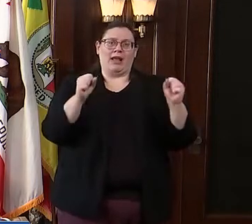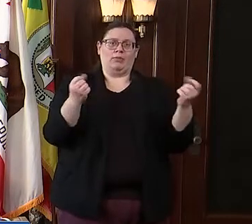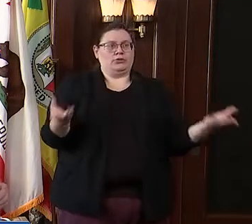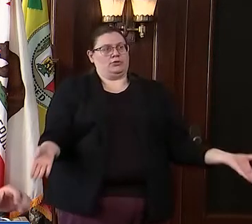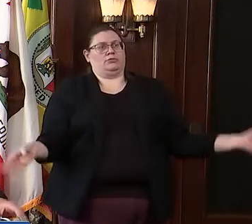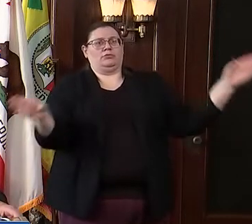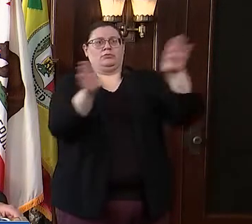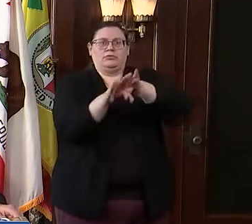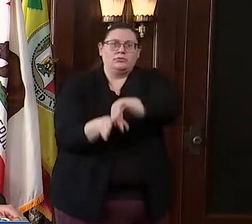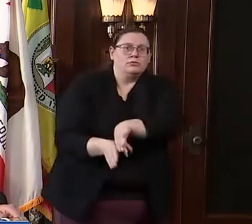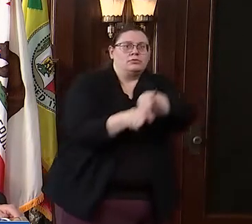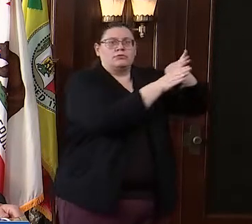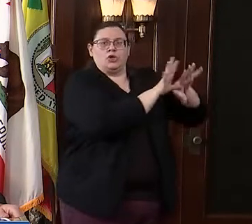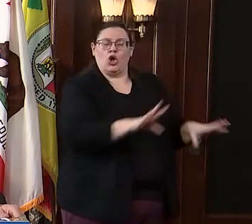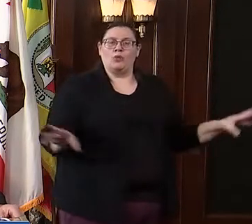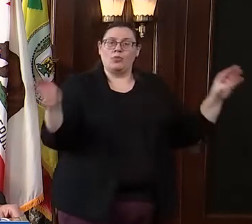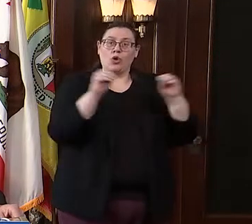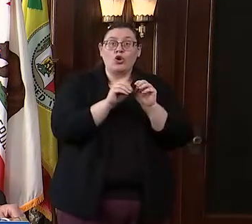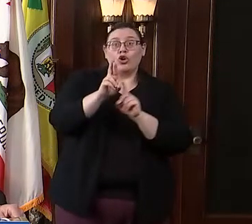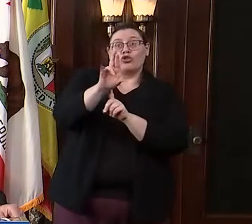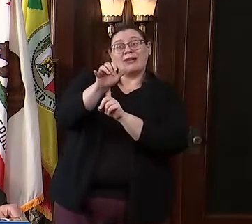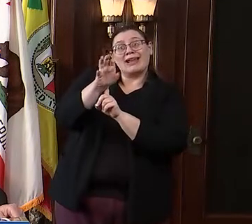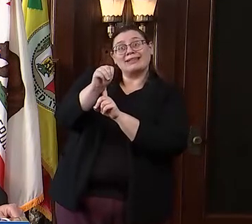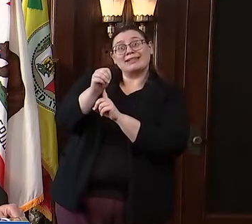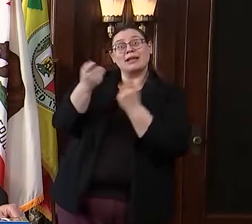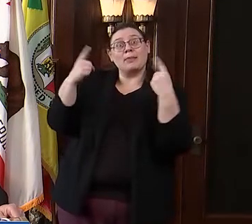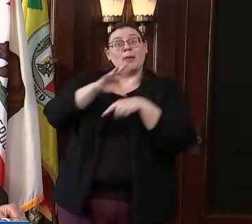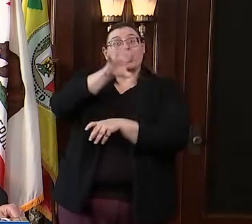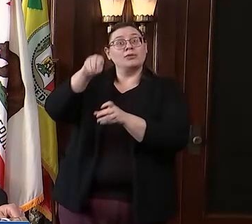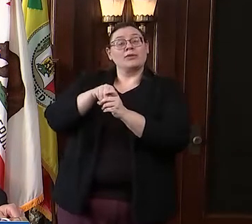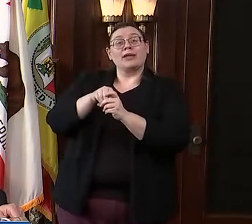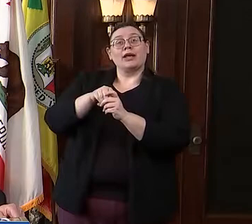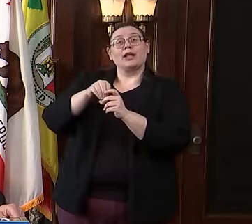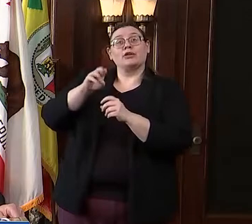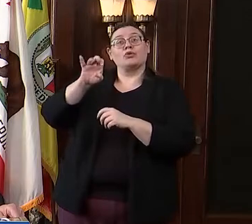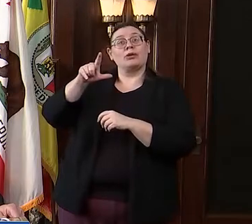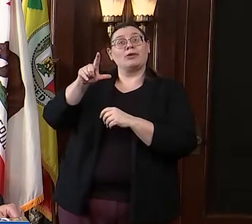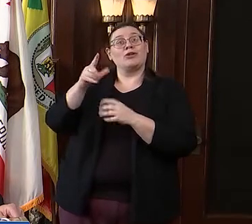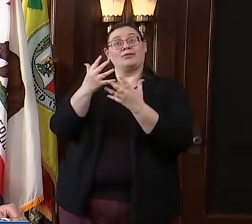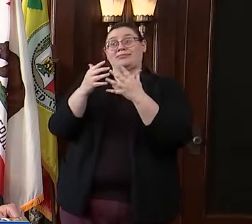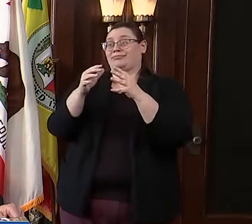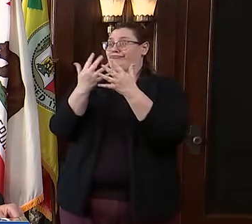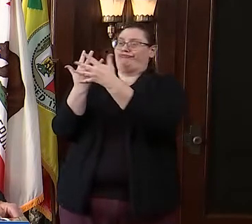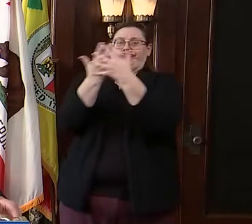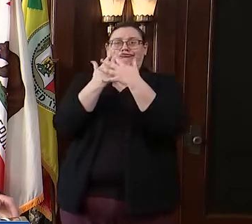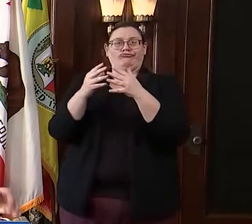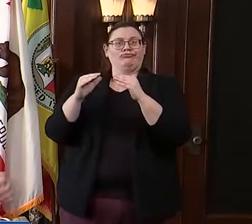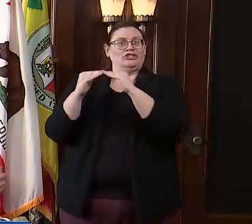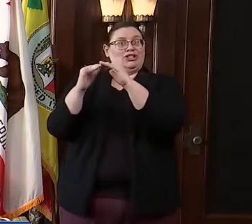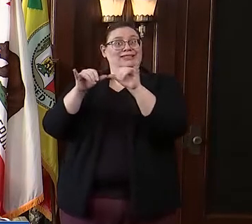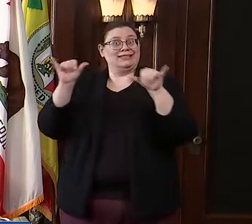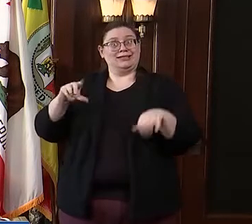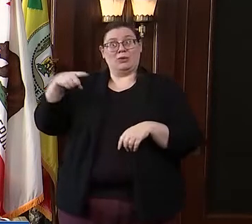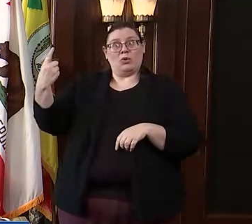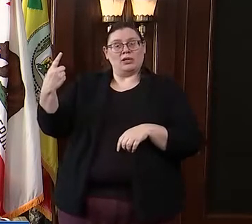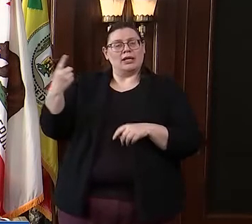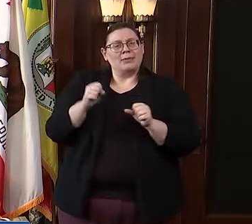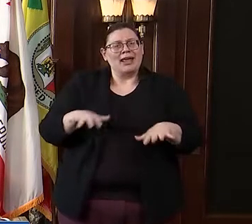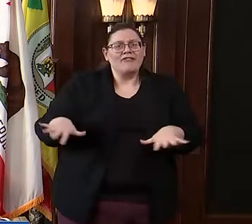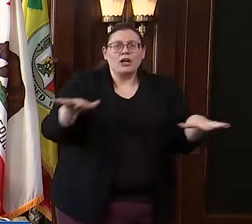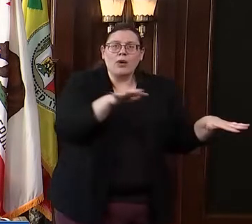must acknowledge racism lives not just in our criminal justice system, but all around us. You're more likely to be